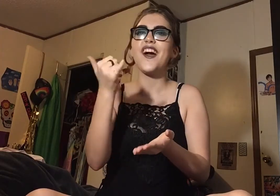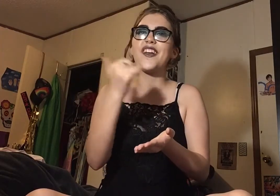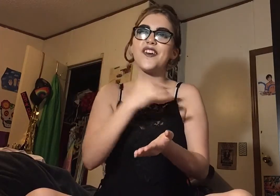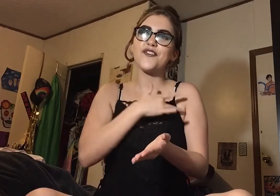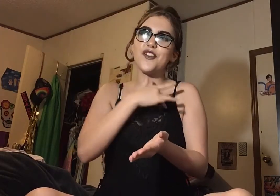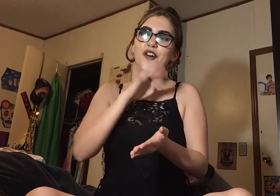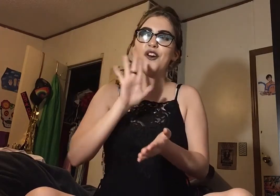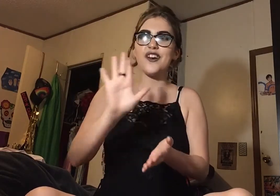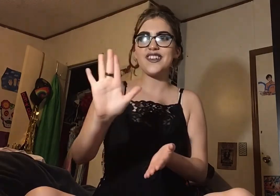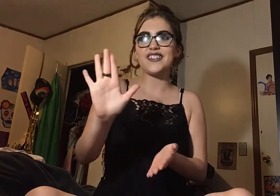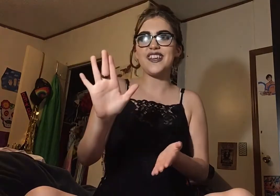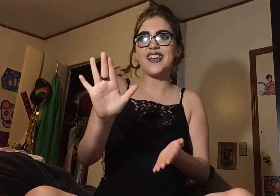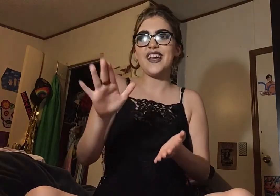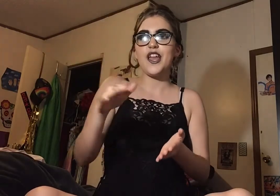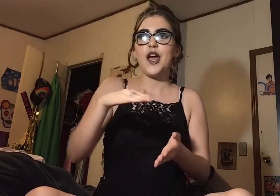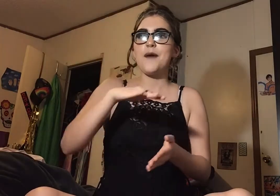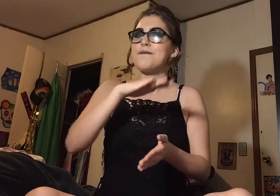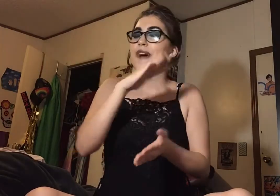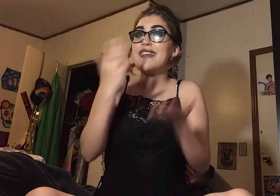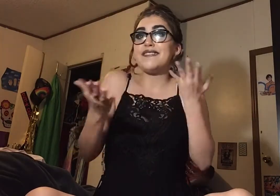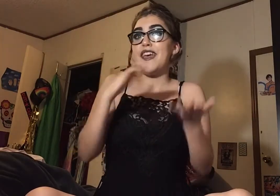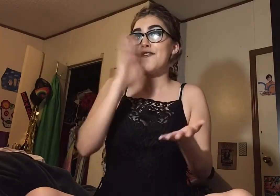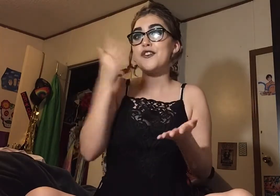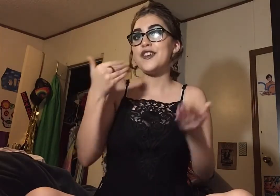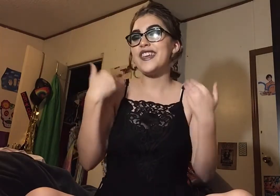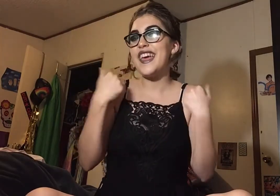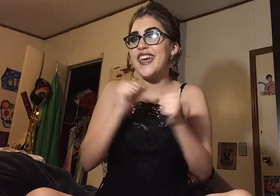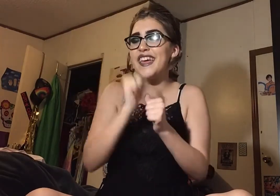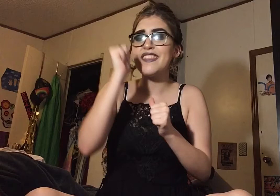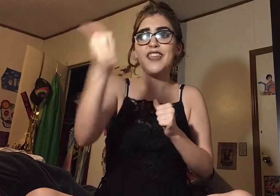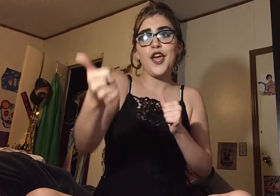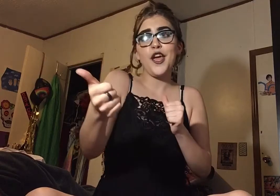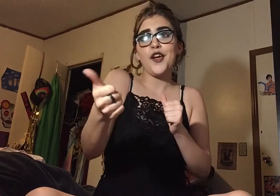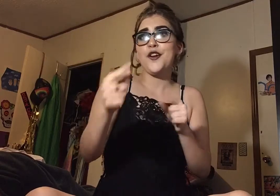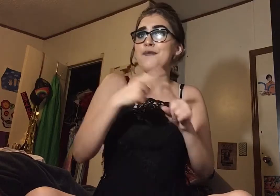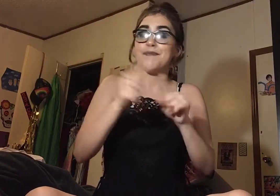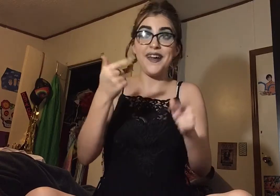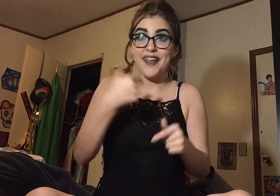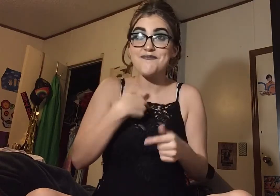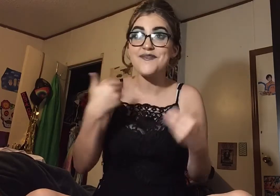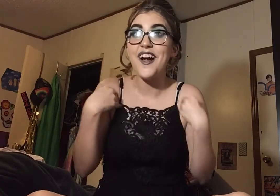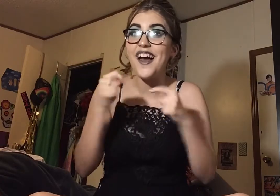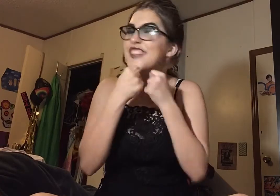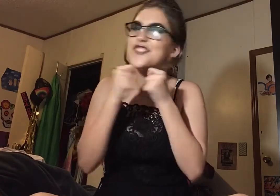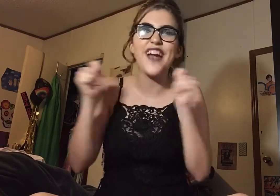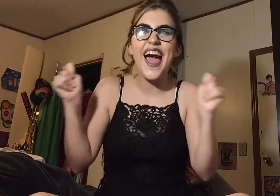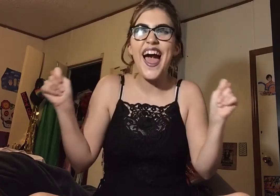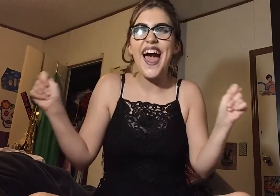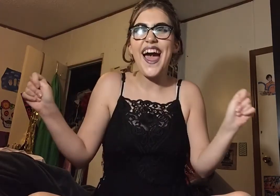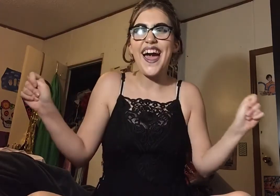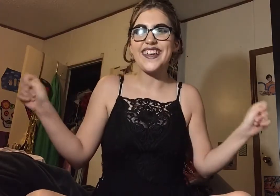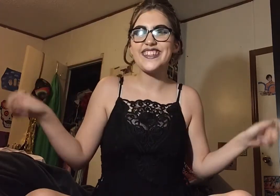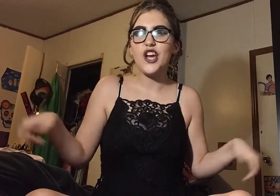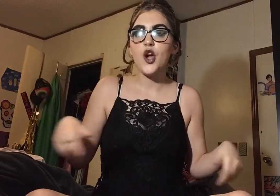of yours. And I might never get there, but I'm gonna try. If